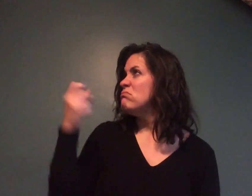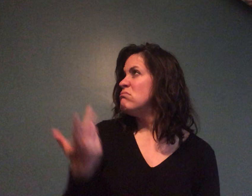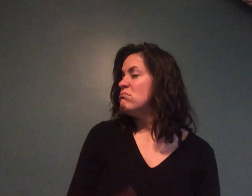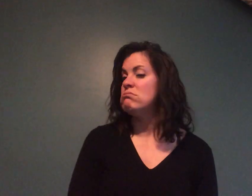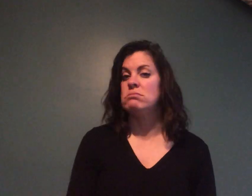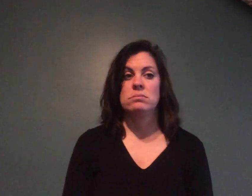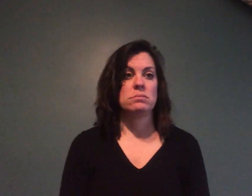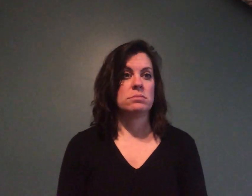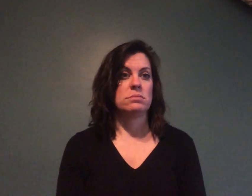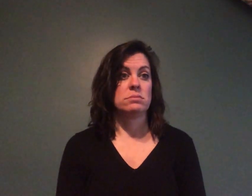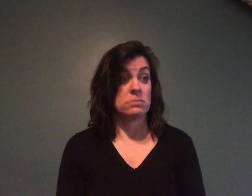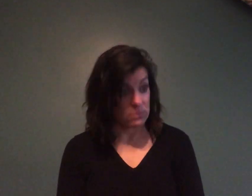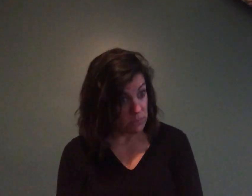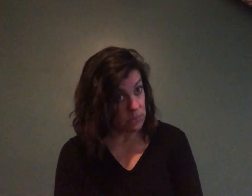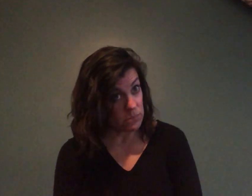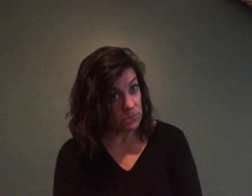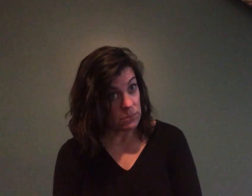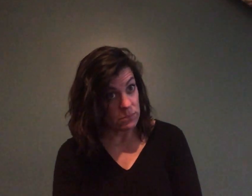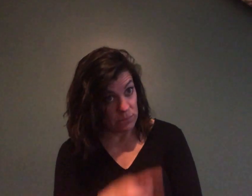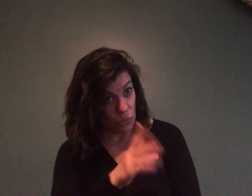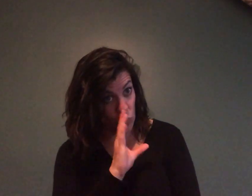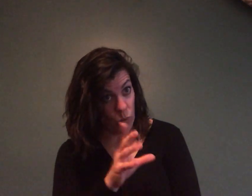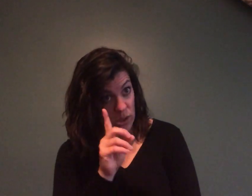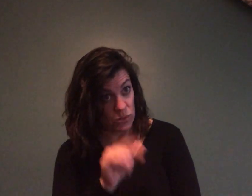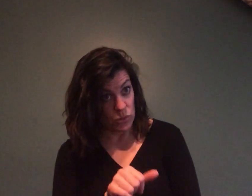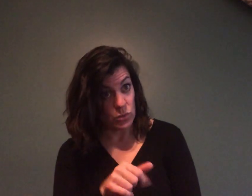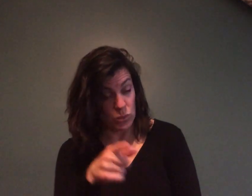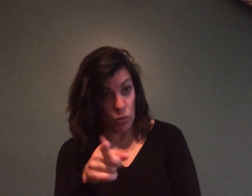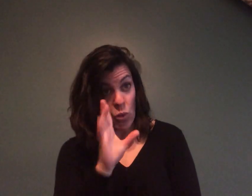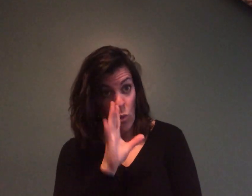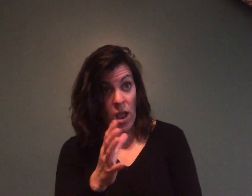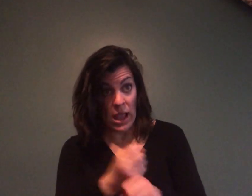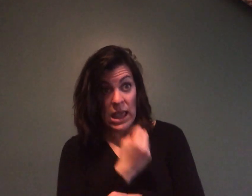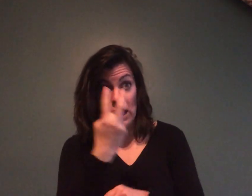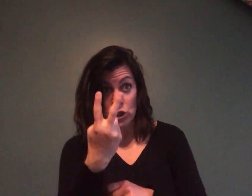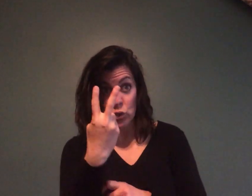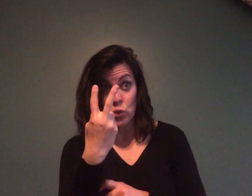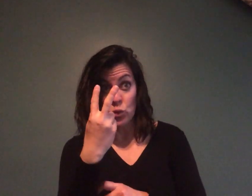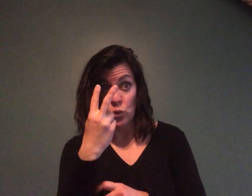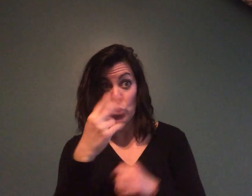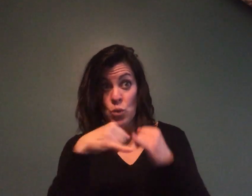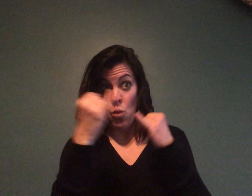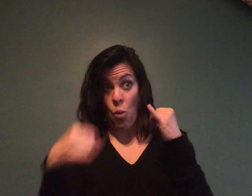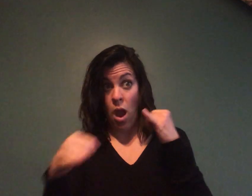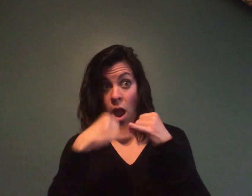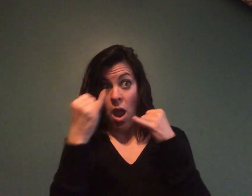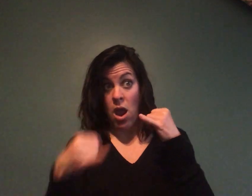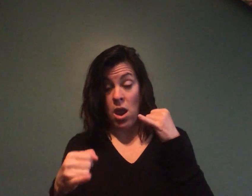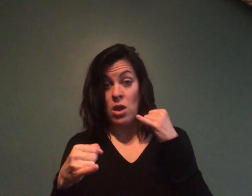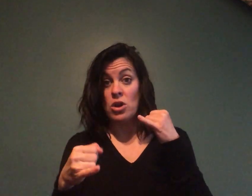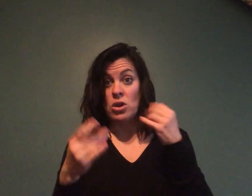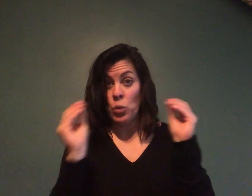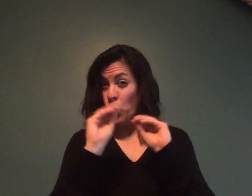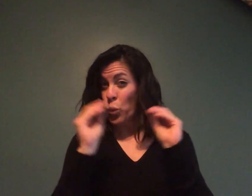You would take two wires and put them right into the female without using a plug. Is that what you're telling me, Sam? No.